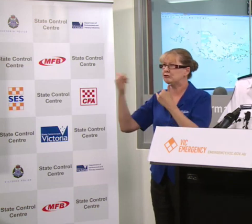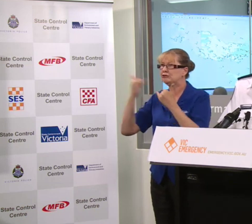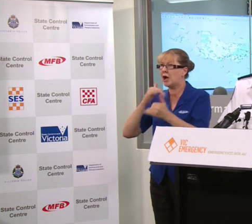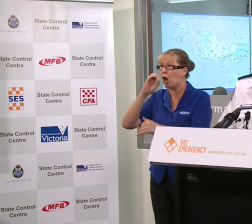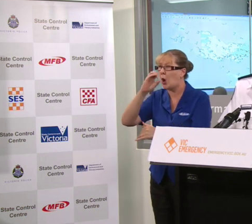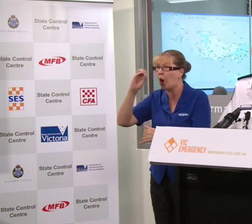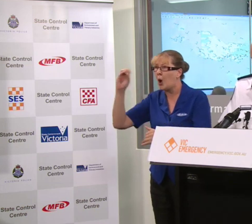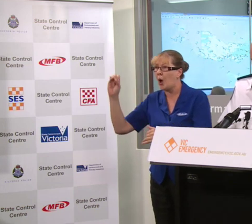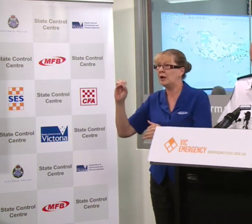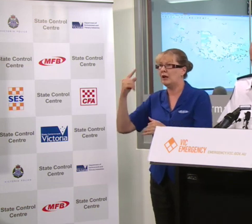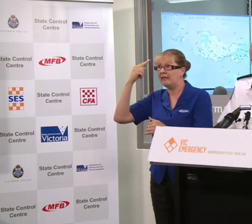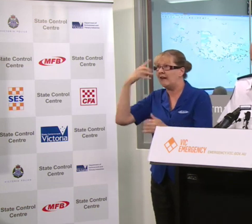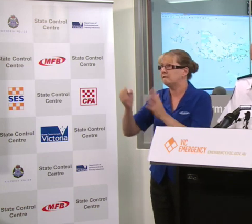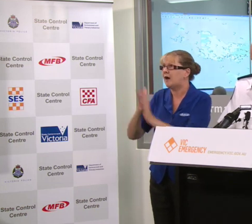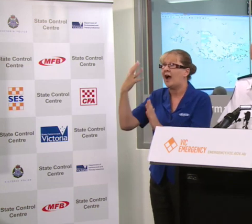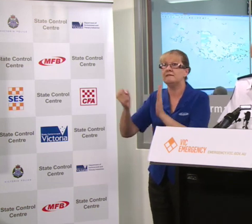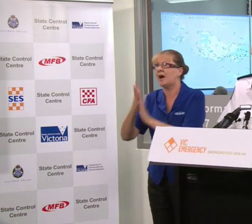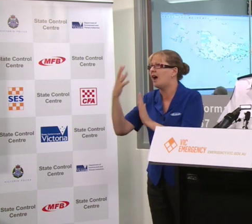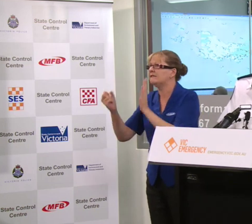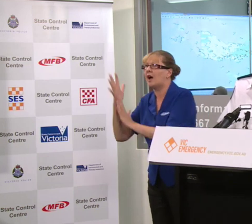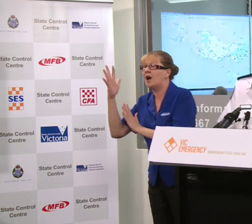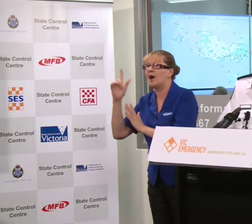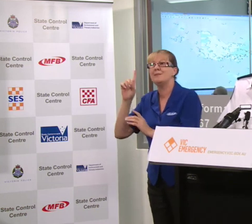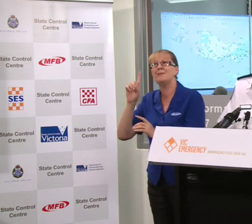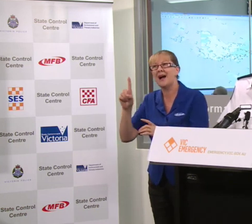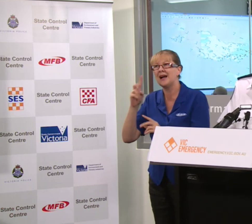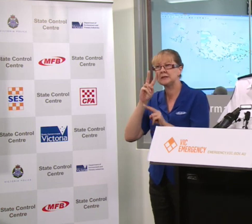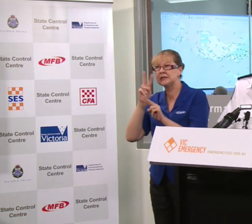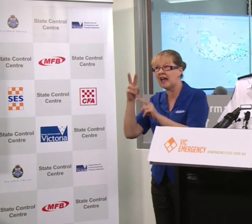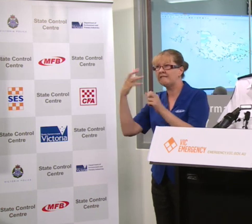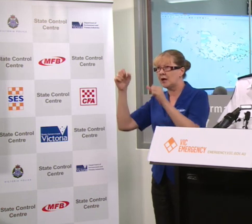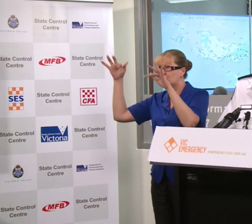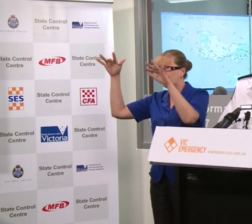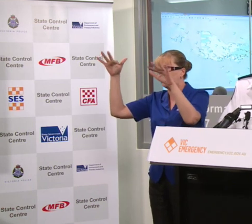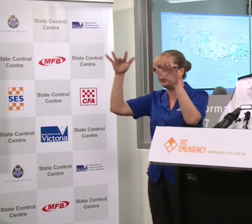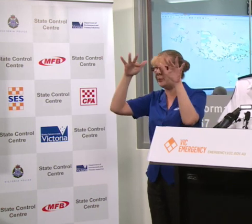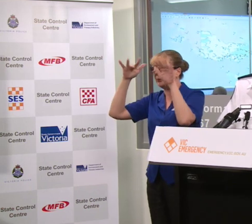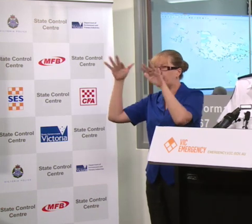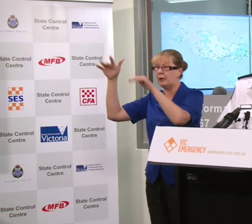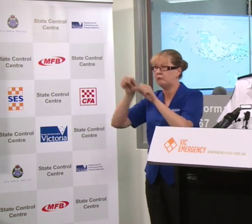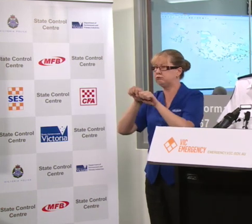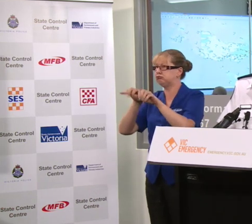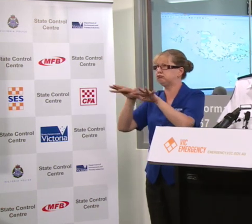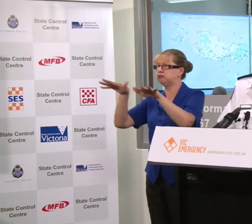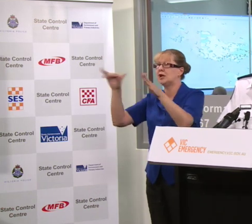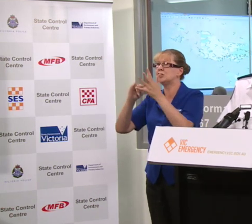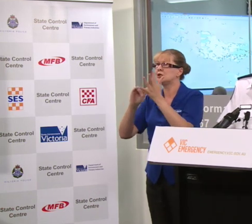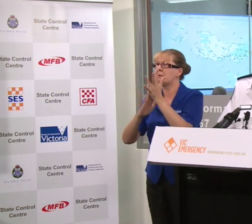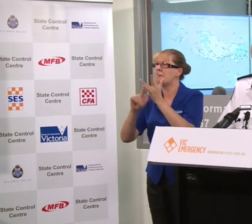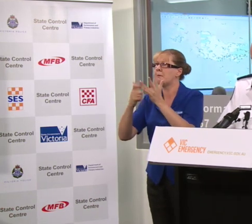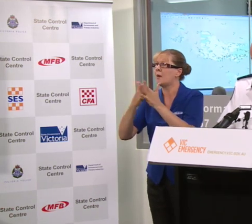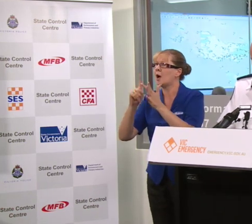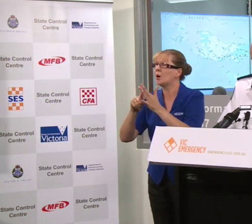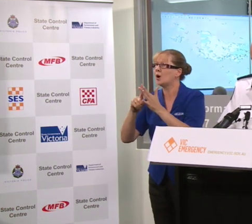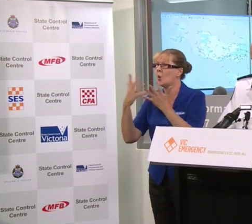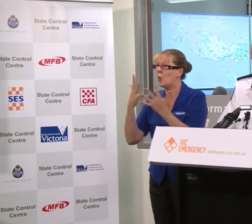rightly so, thinking there's a fire. However, we've seen that widespread smoke has occurred across the areas of Victoria adjacent